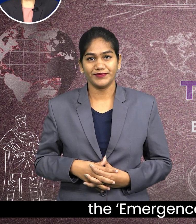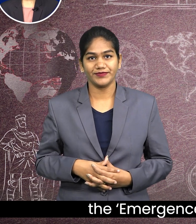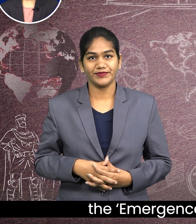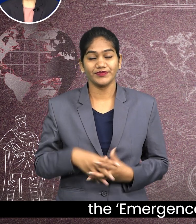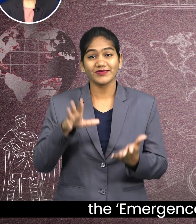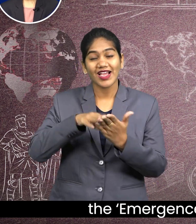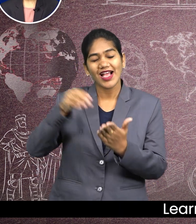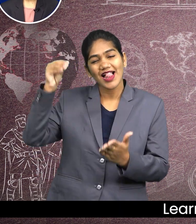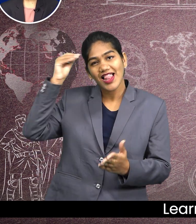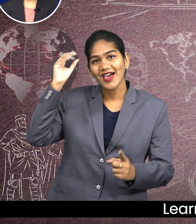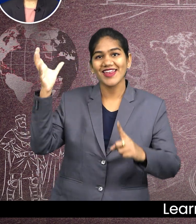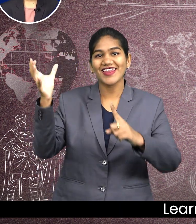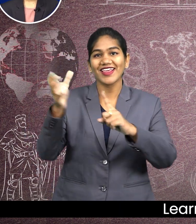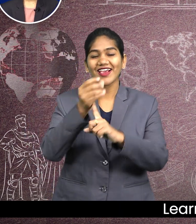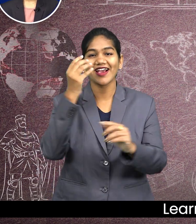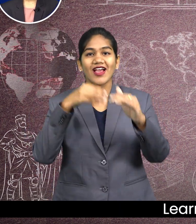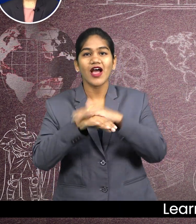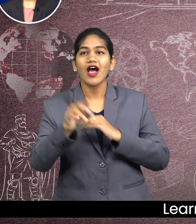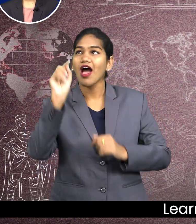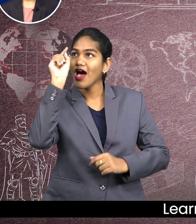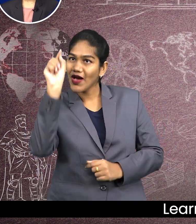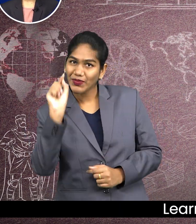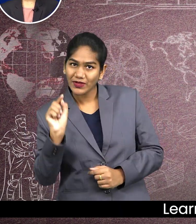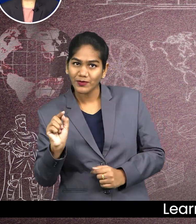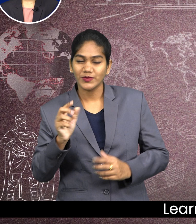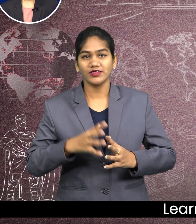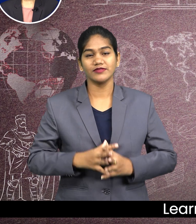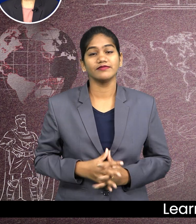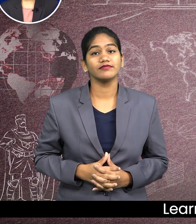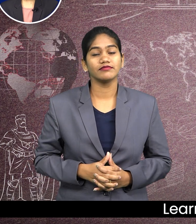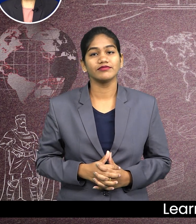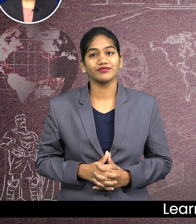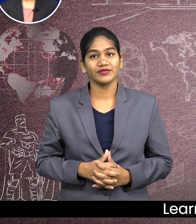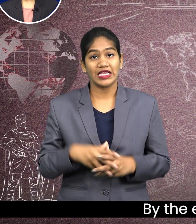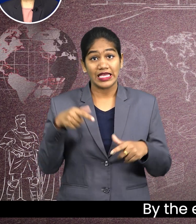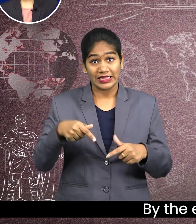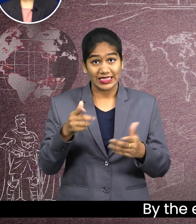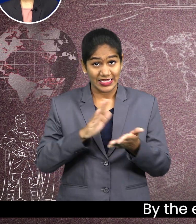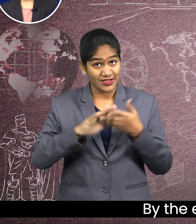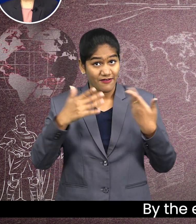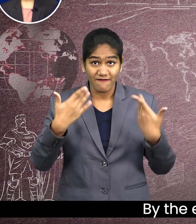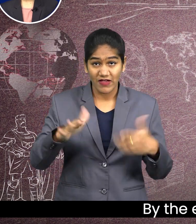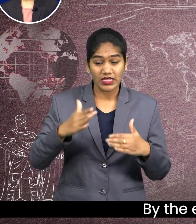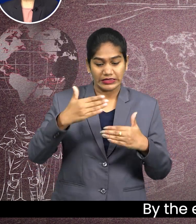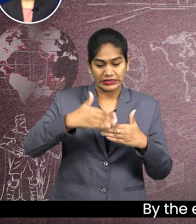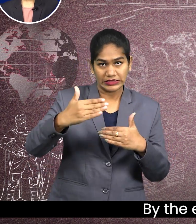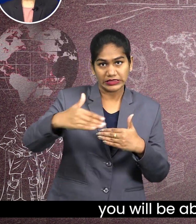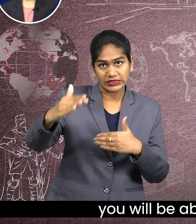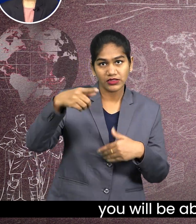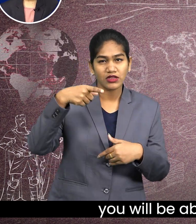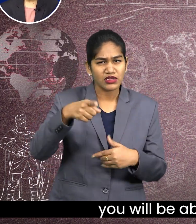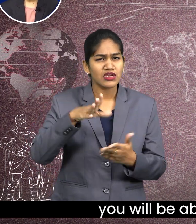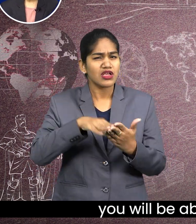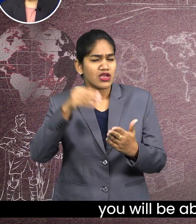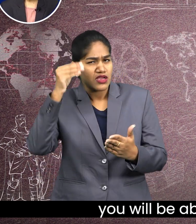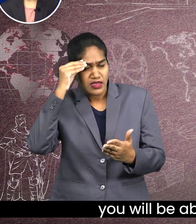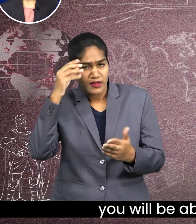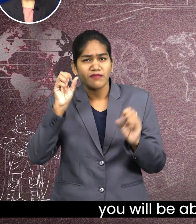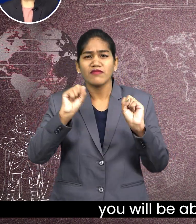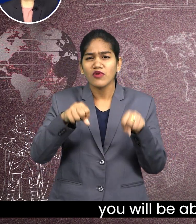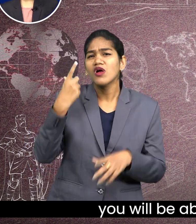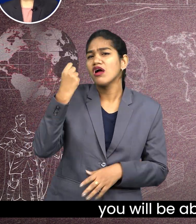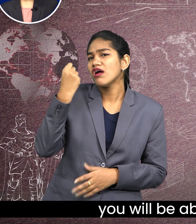learning outcomes, by the end of this session, you will be able to